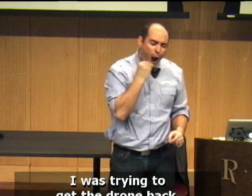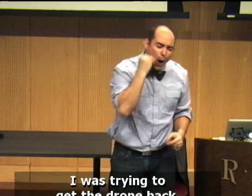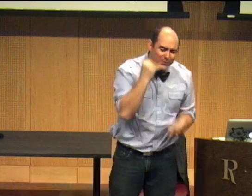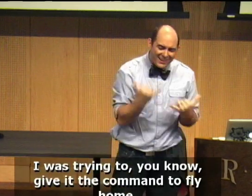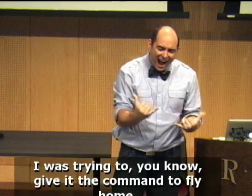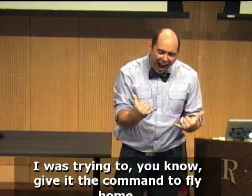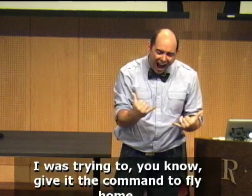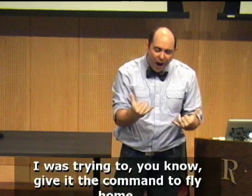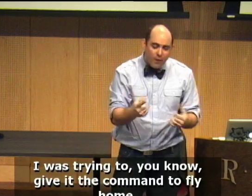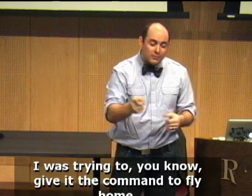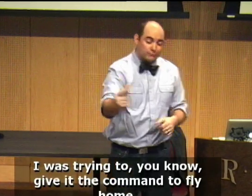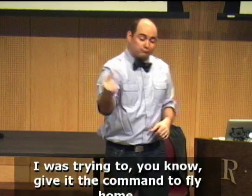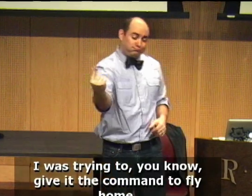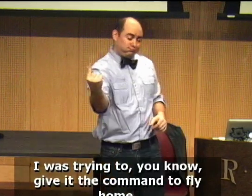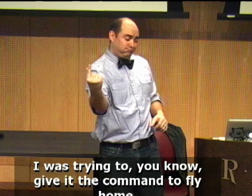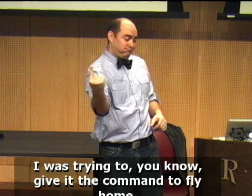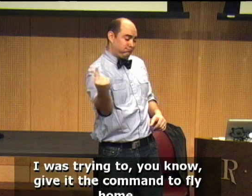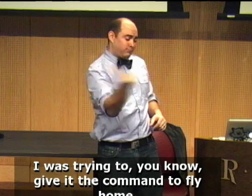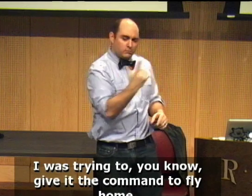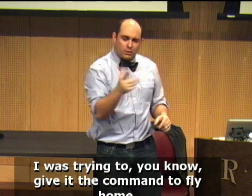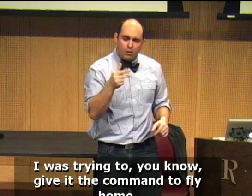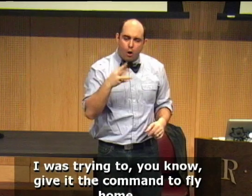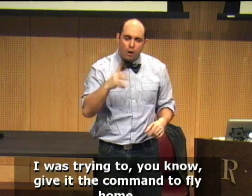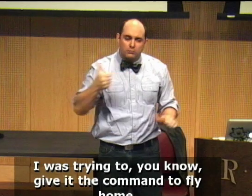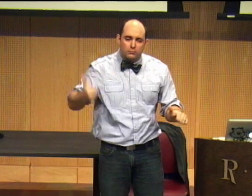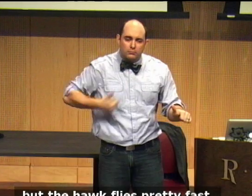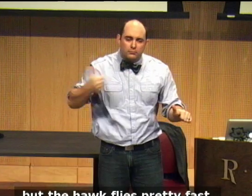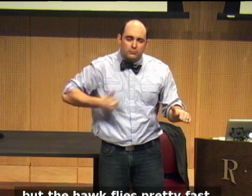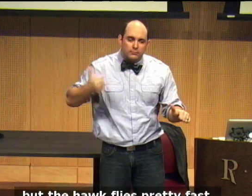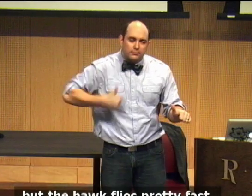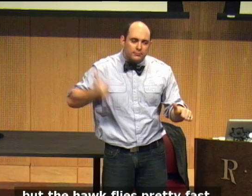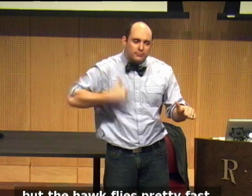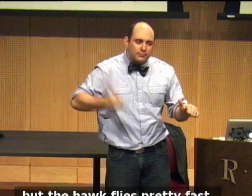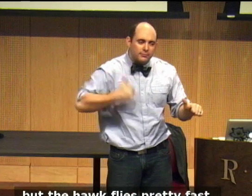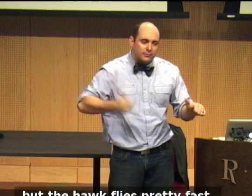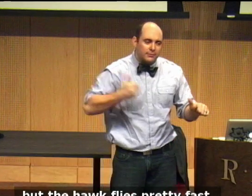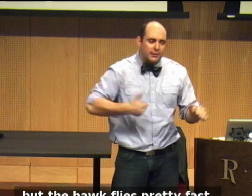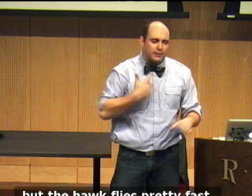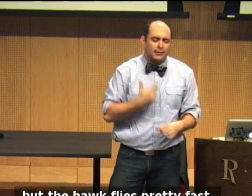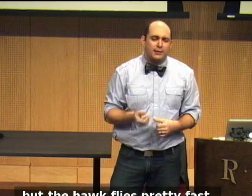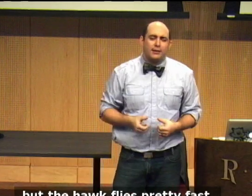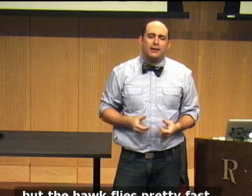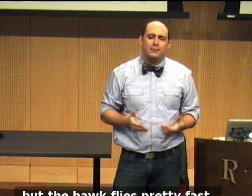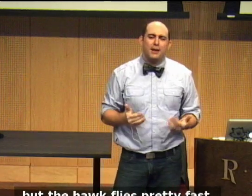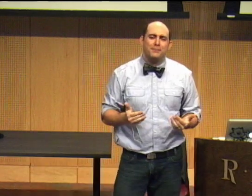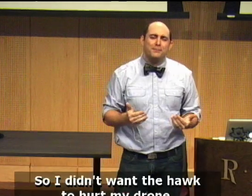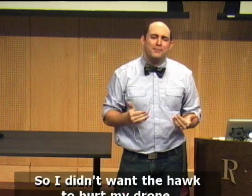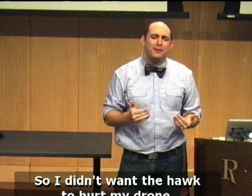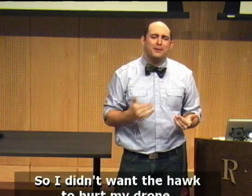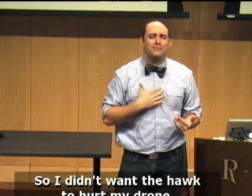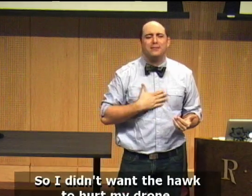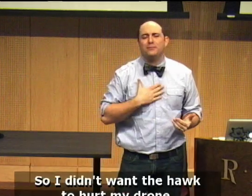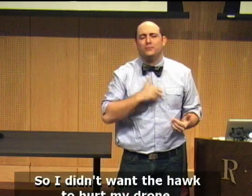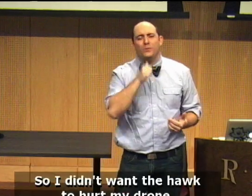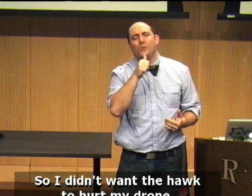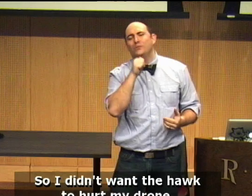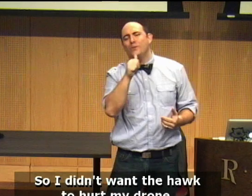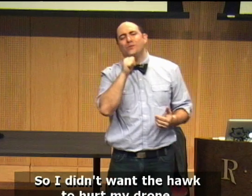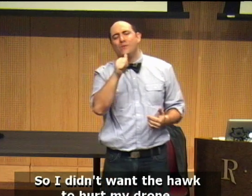back. I was trying to, give it the command to fly home, but the hawk flies pretty fast. So I didn't want the